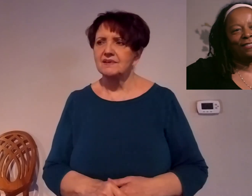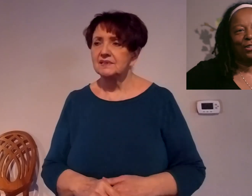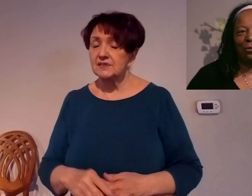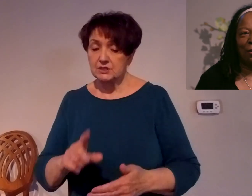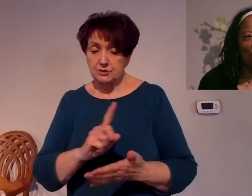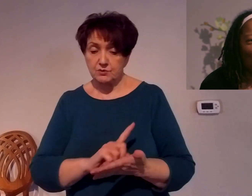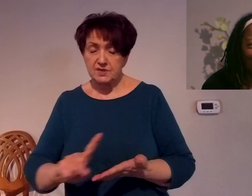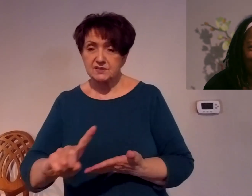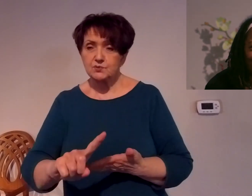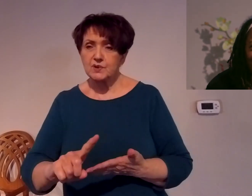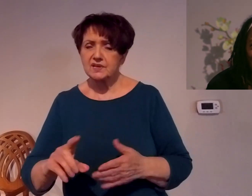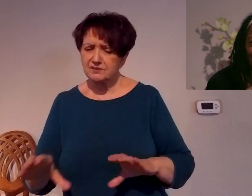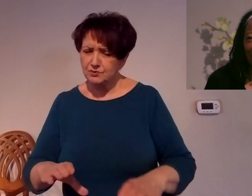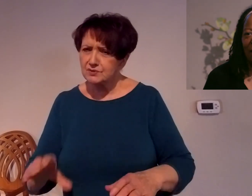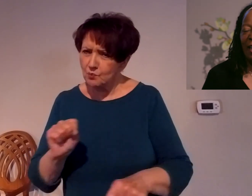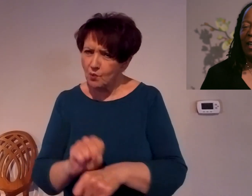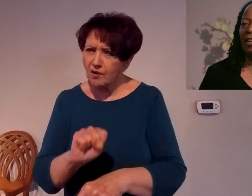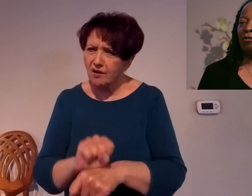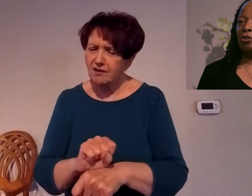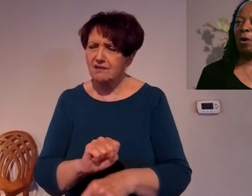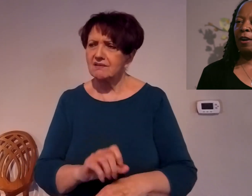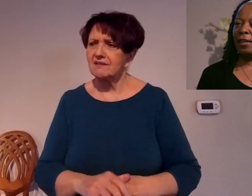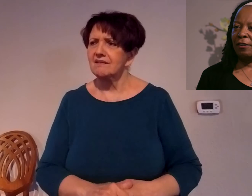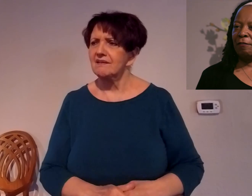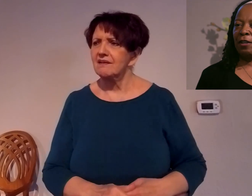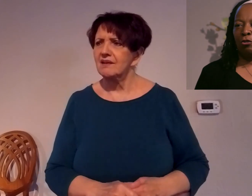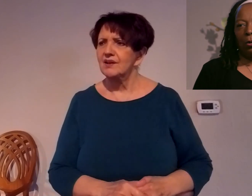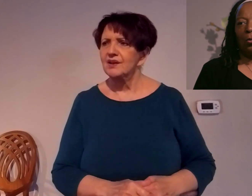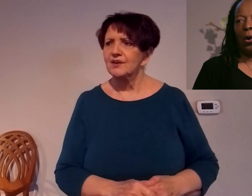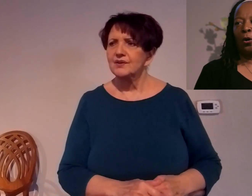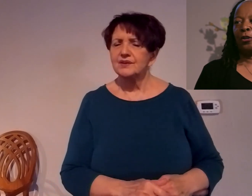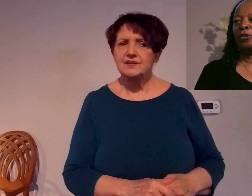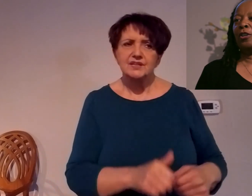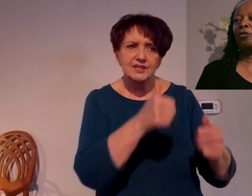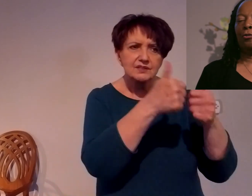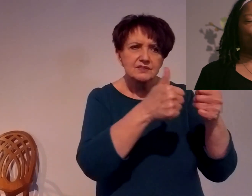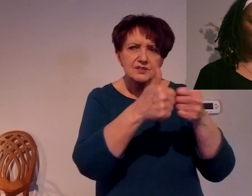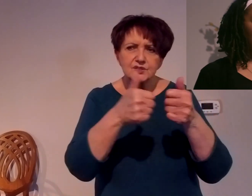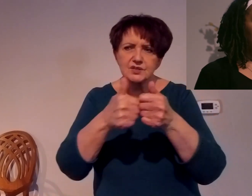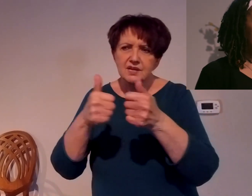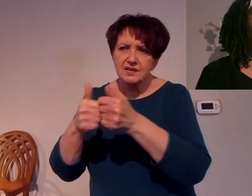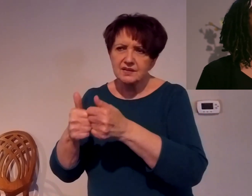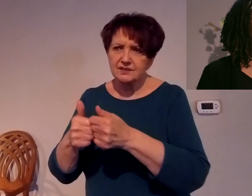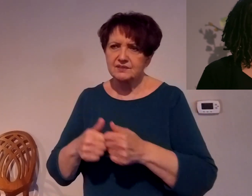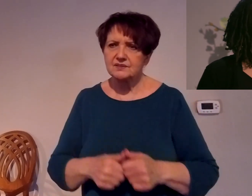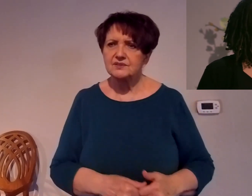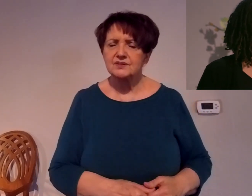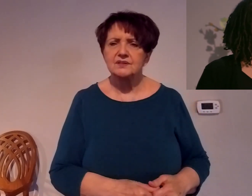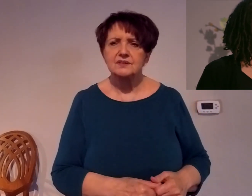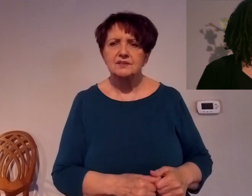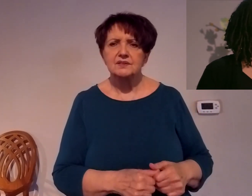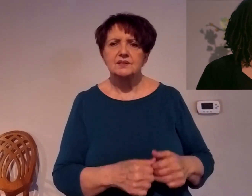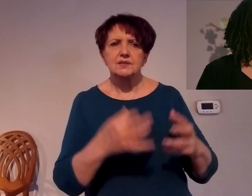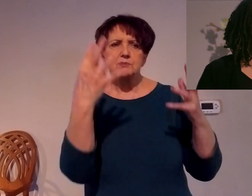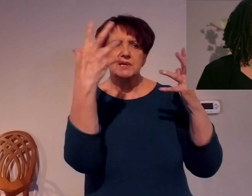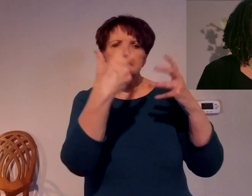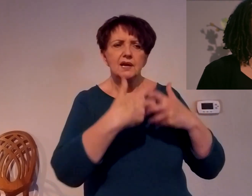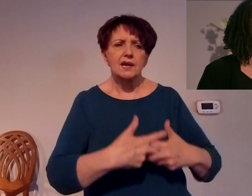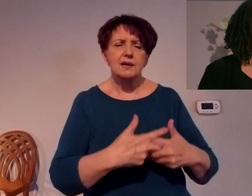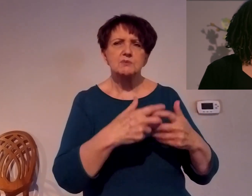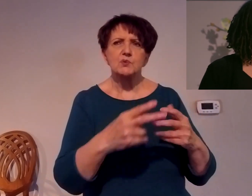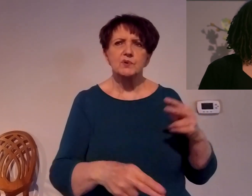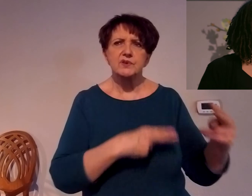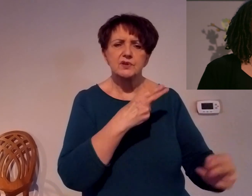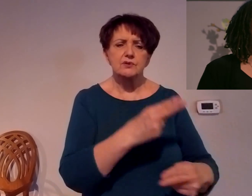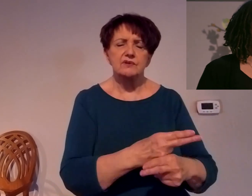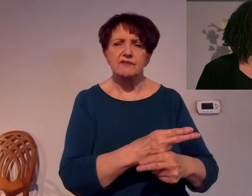week, let's do some work. Let us do our individual work to be in alignment with the universe and